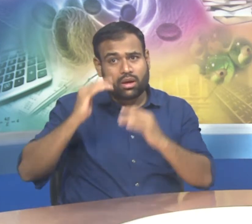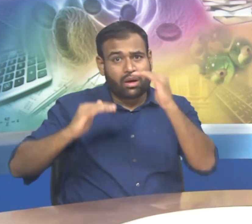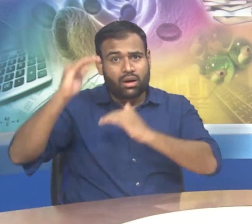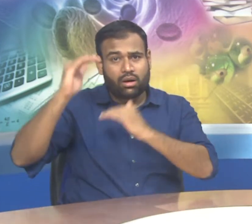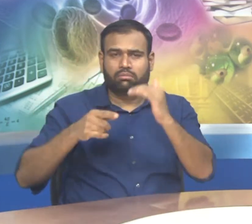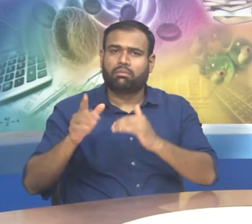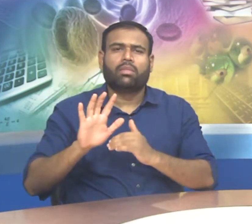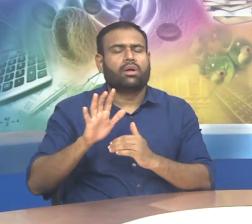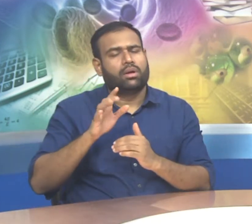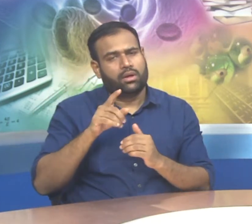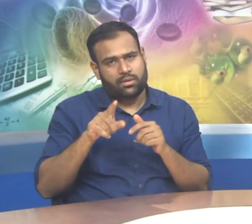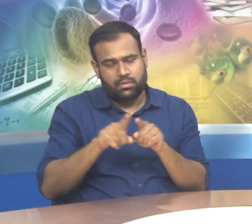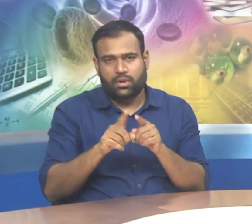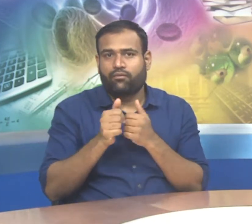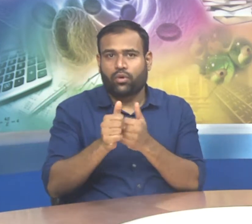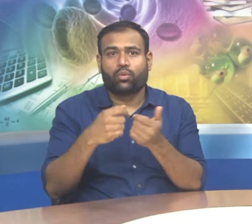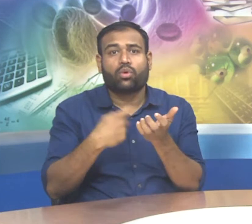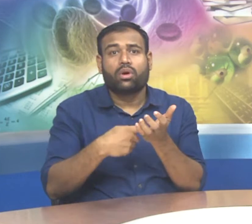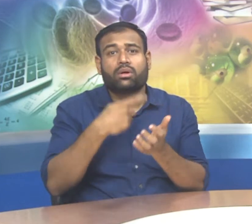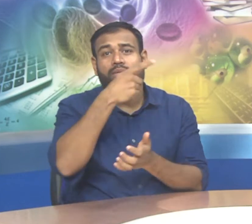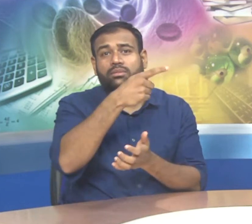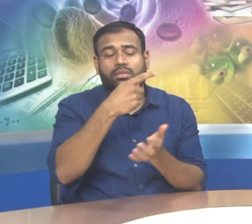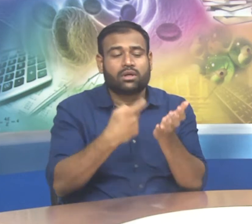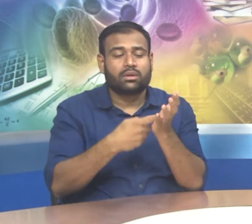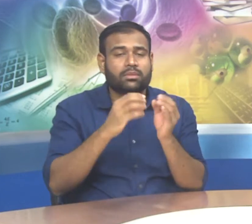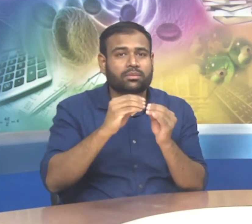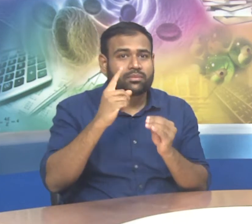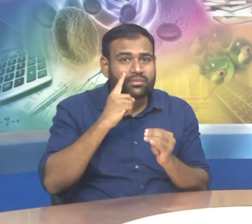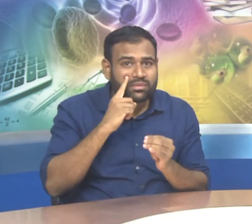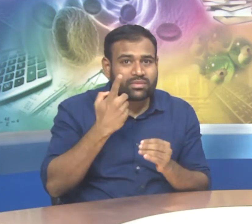invested by the private individuals.